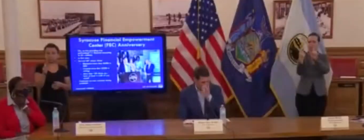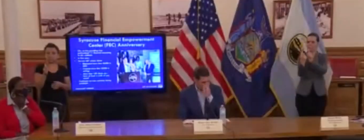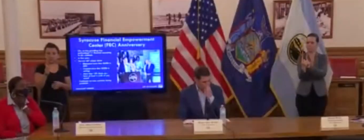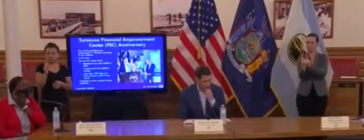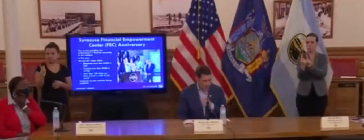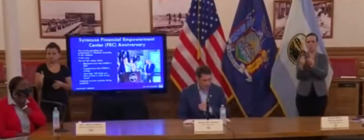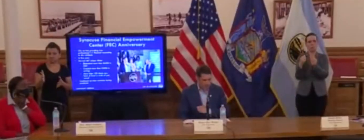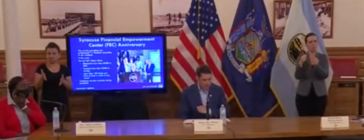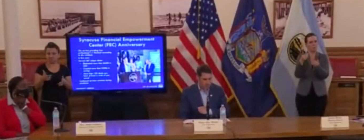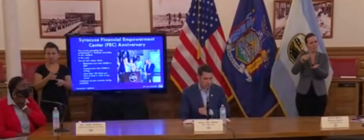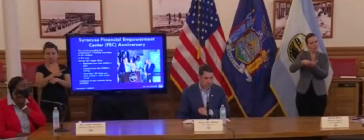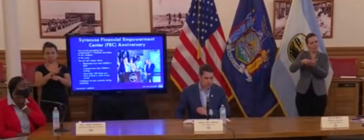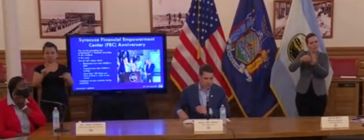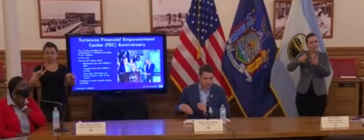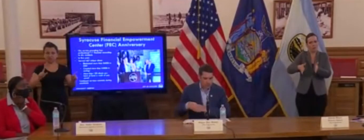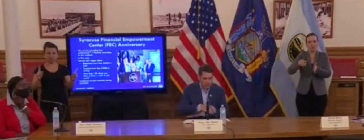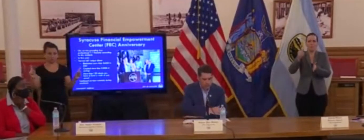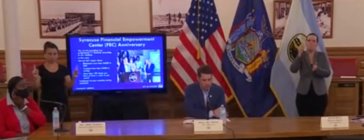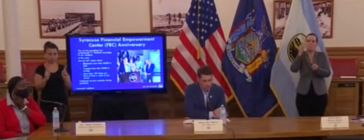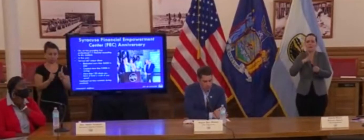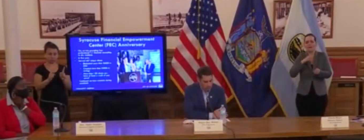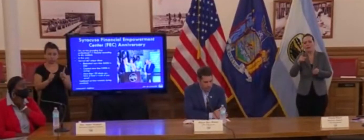city residents. In the first year, we served